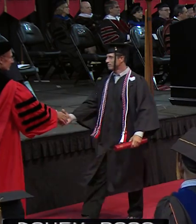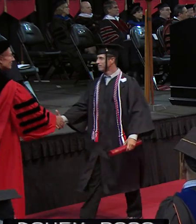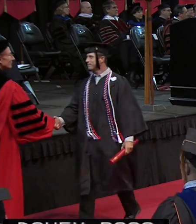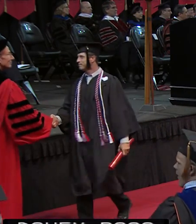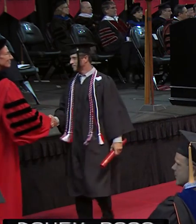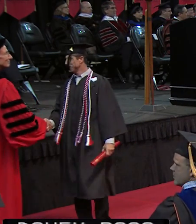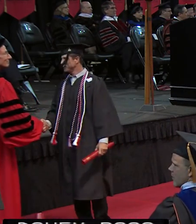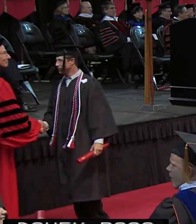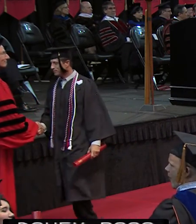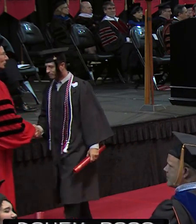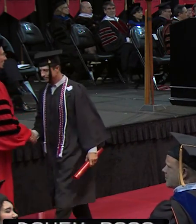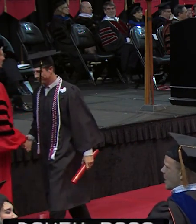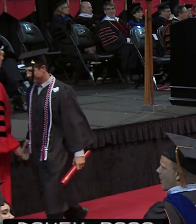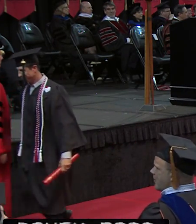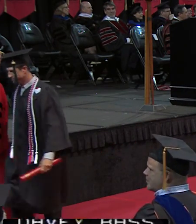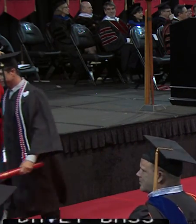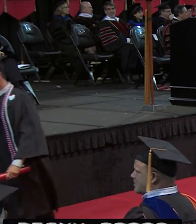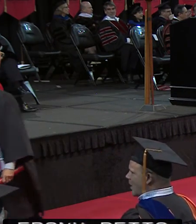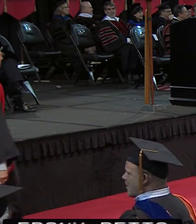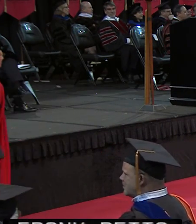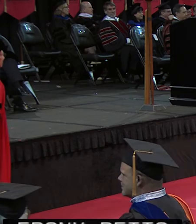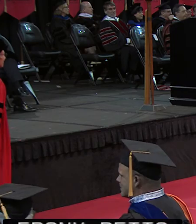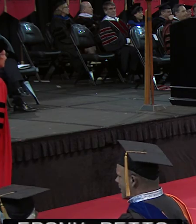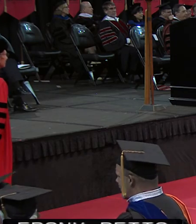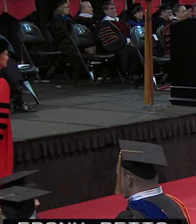Summer Brenia Biscomp.